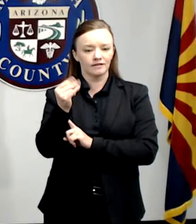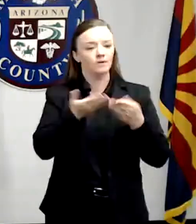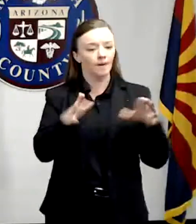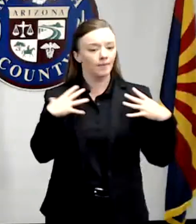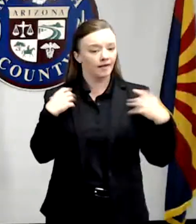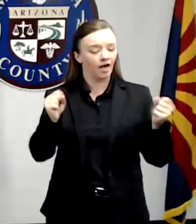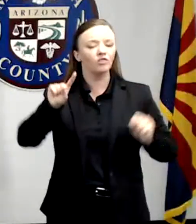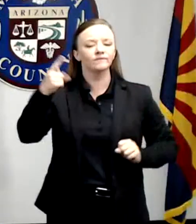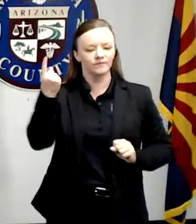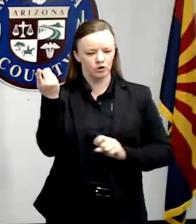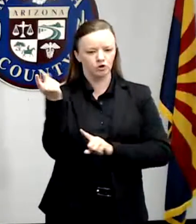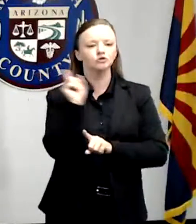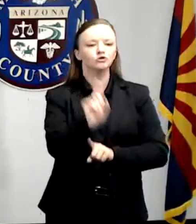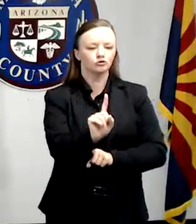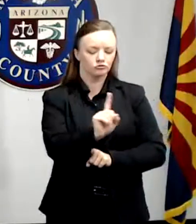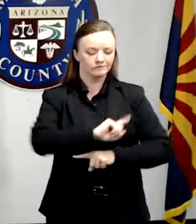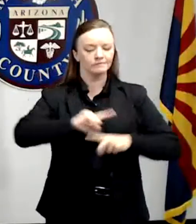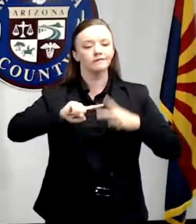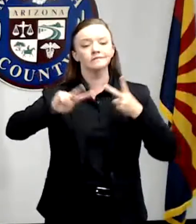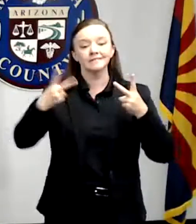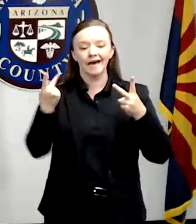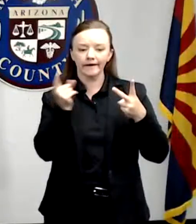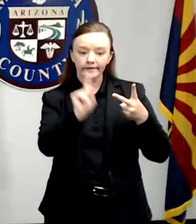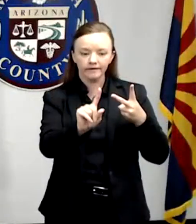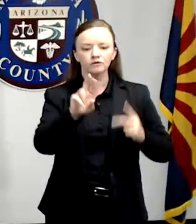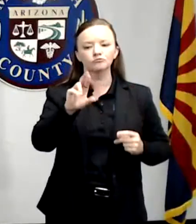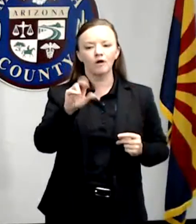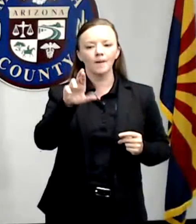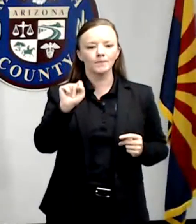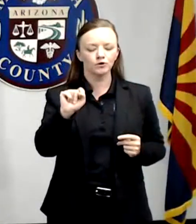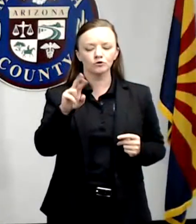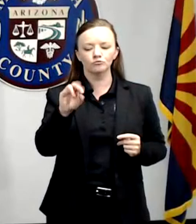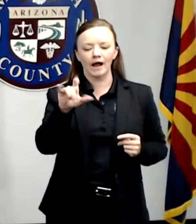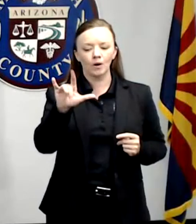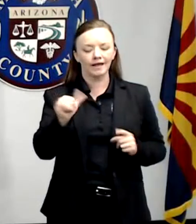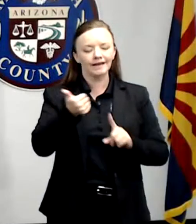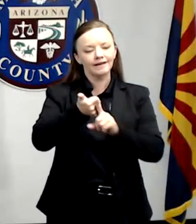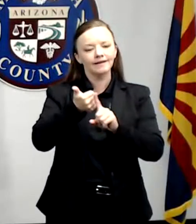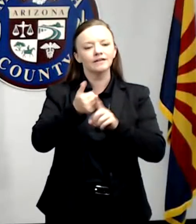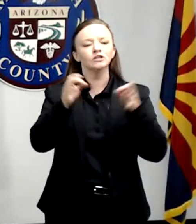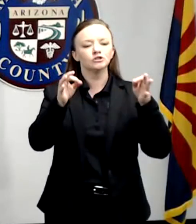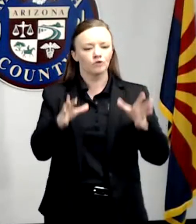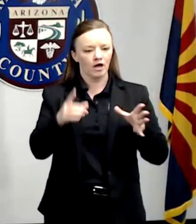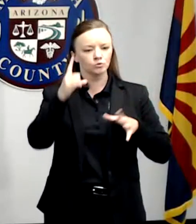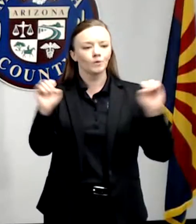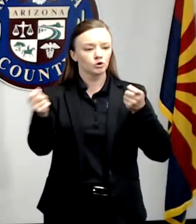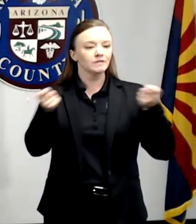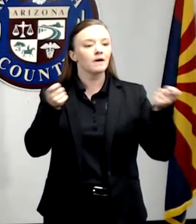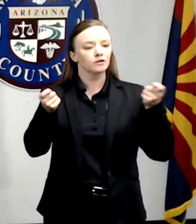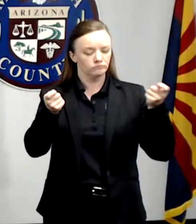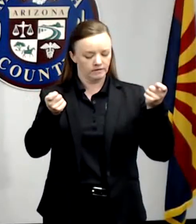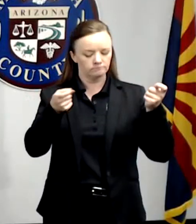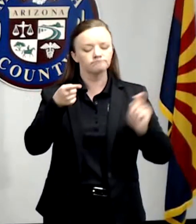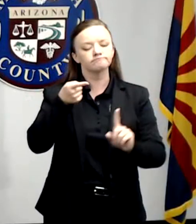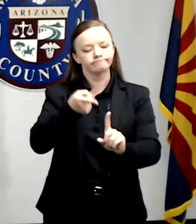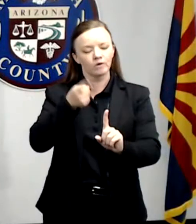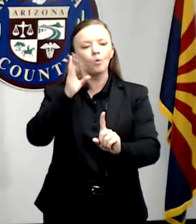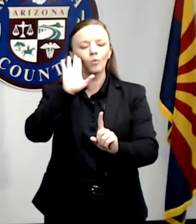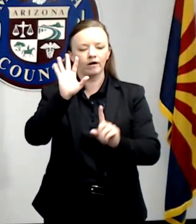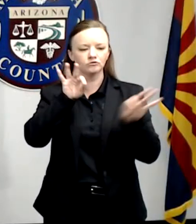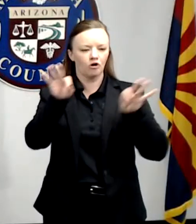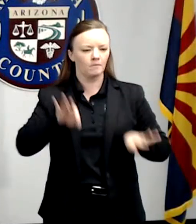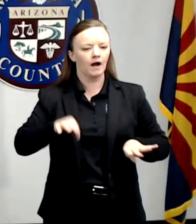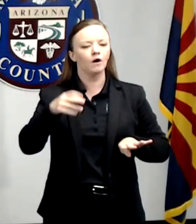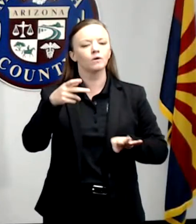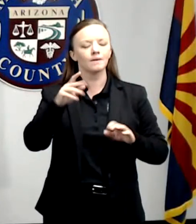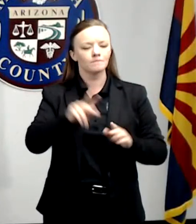today, followed by Robert Rowley, who is our Director of Emergency Management here in Maricopa County. He is going to talk about personal